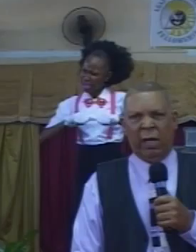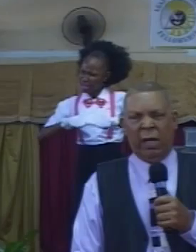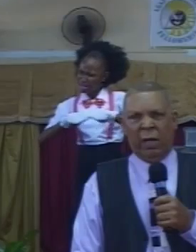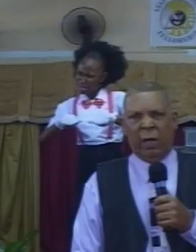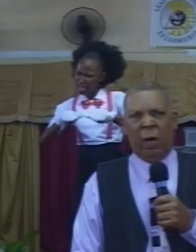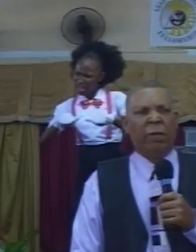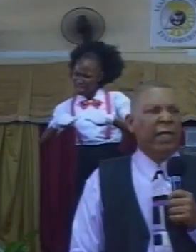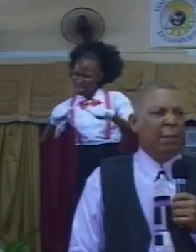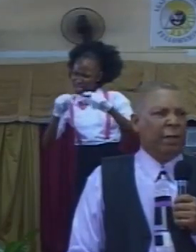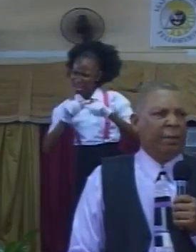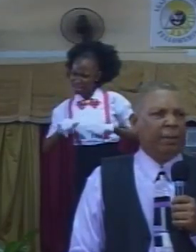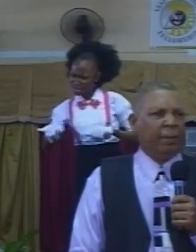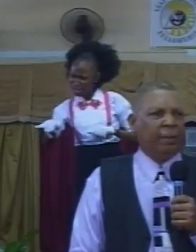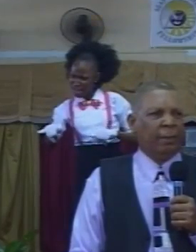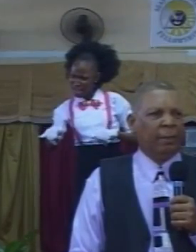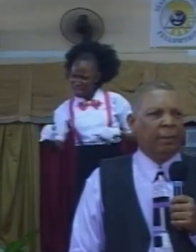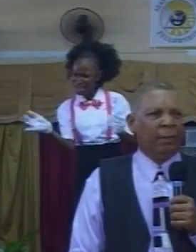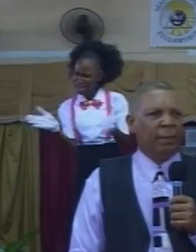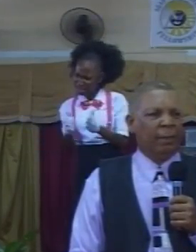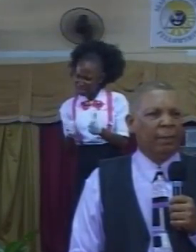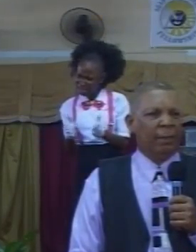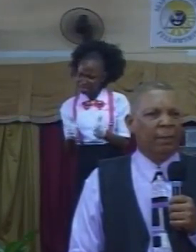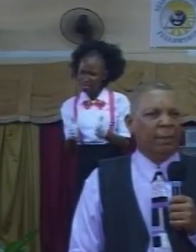Revolutionary or redeemer?